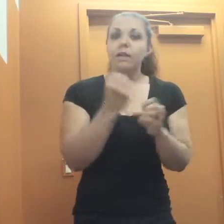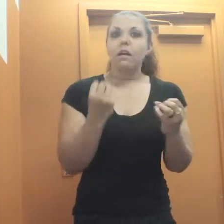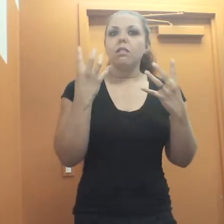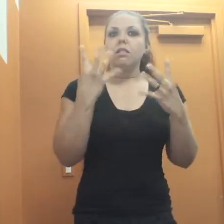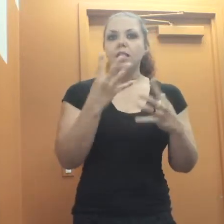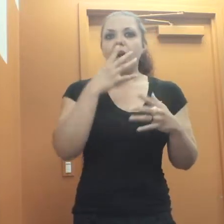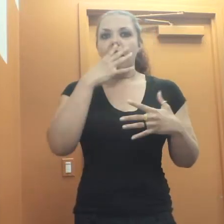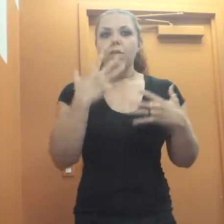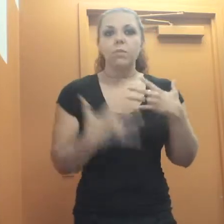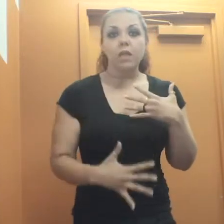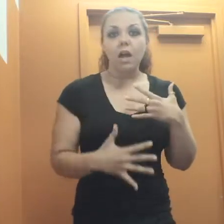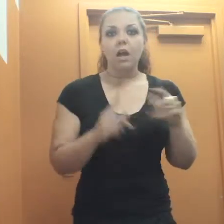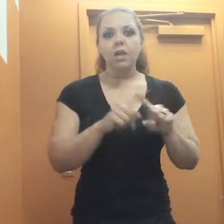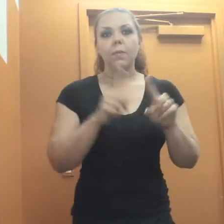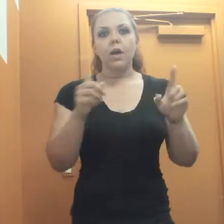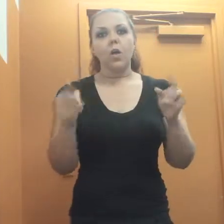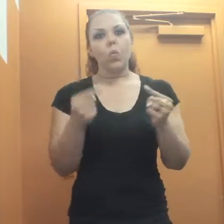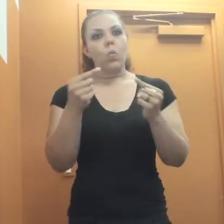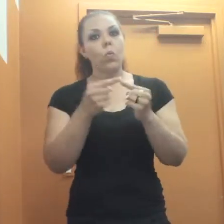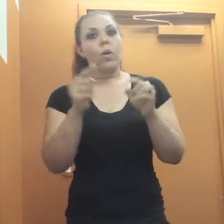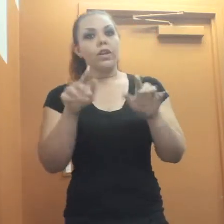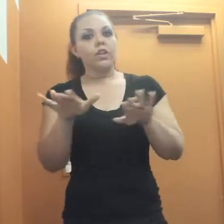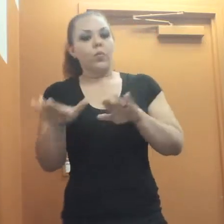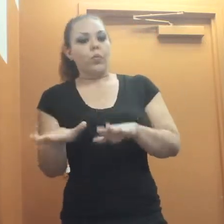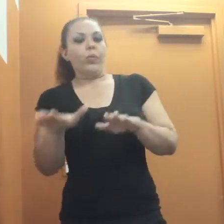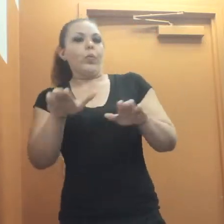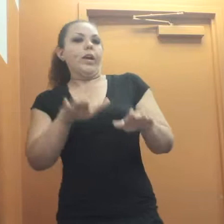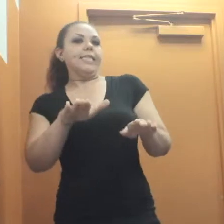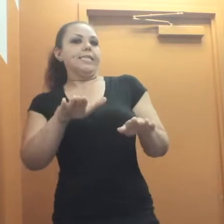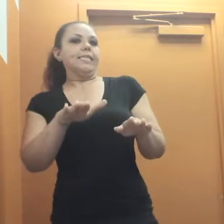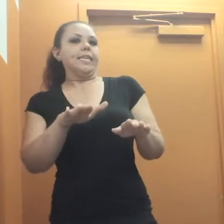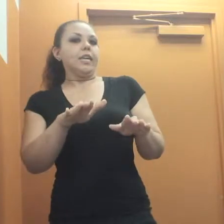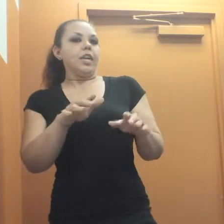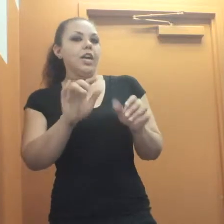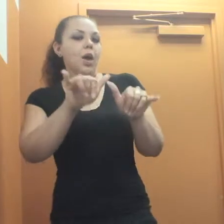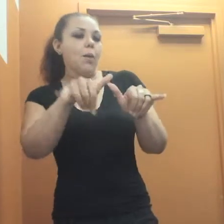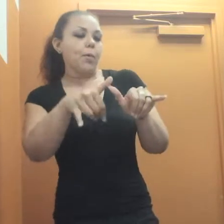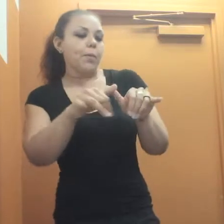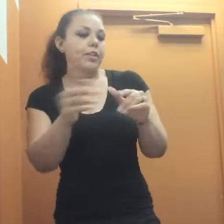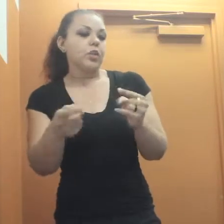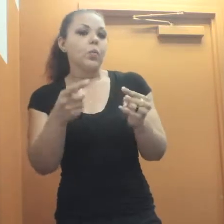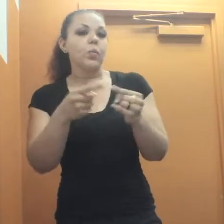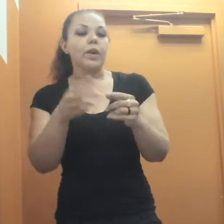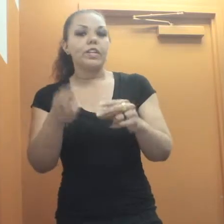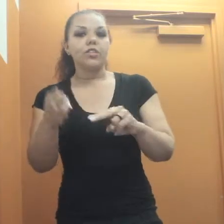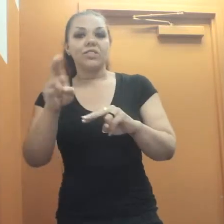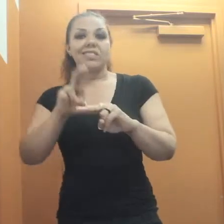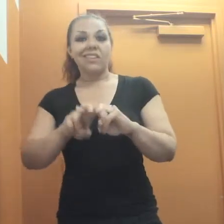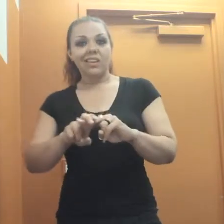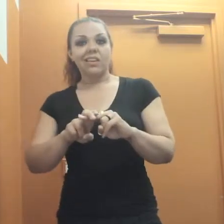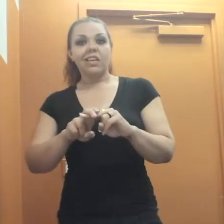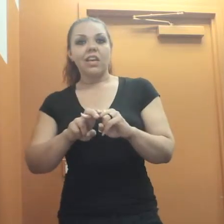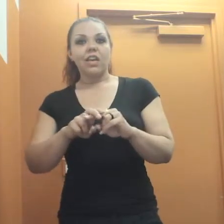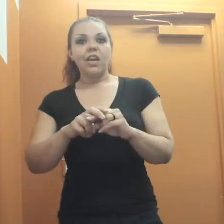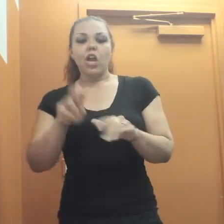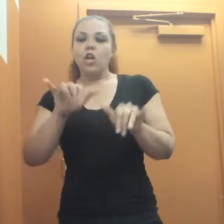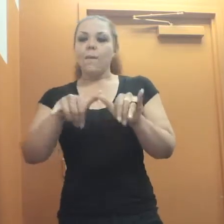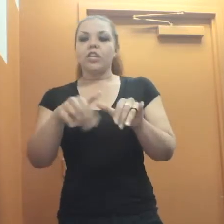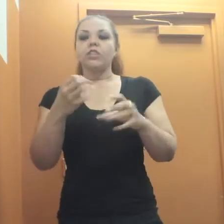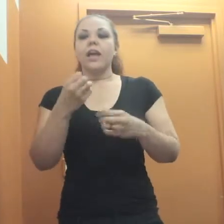you're resting, as we measured when you were just sitting, you rested the way that you counted your breaths. It's amazing the